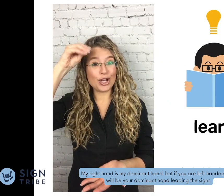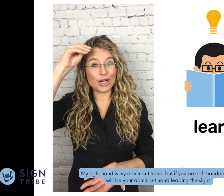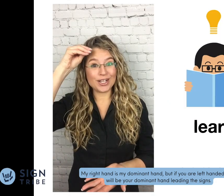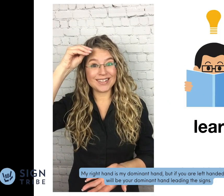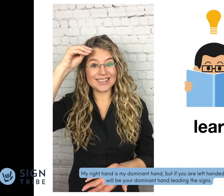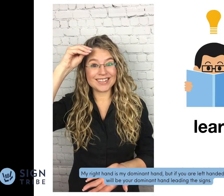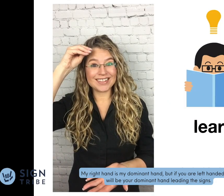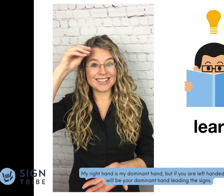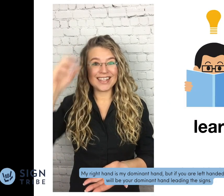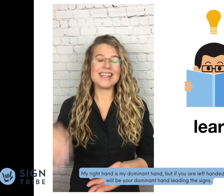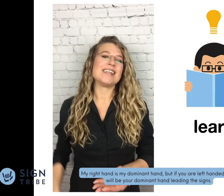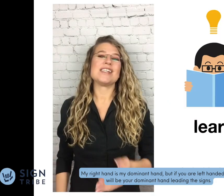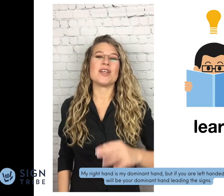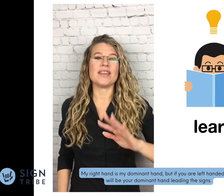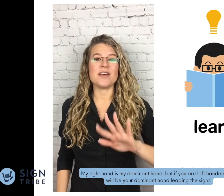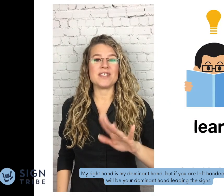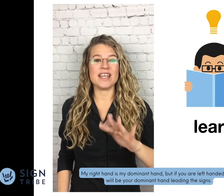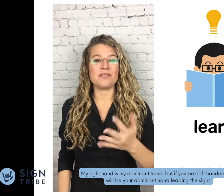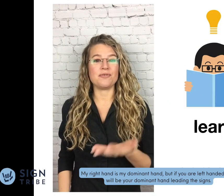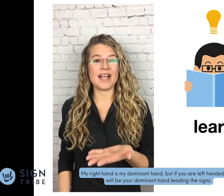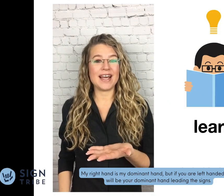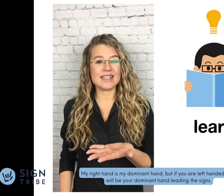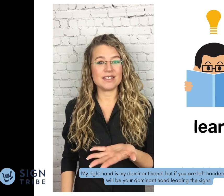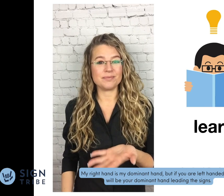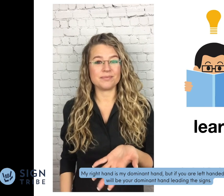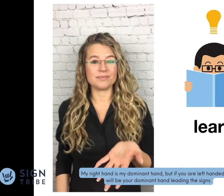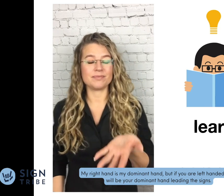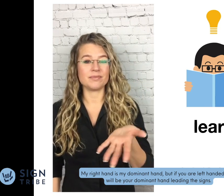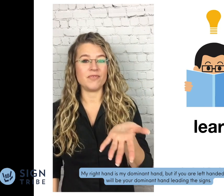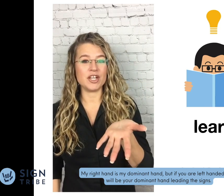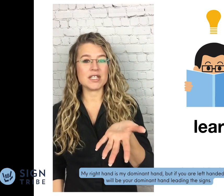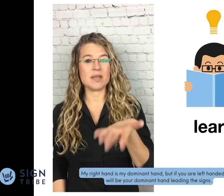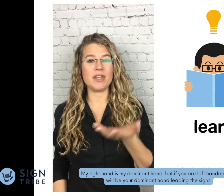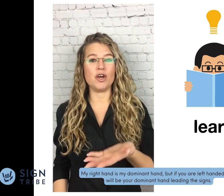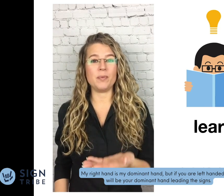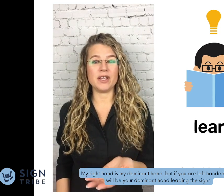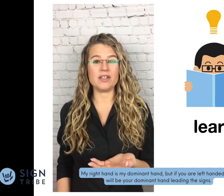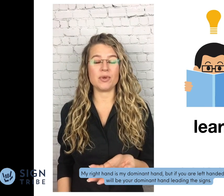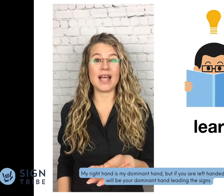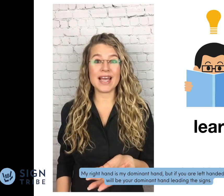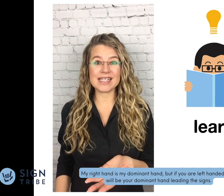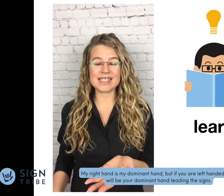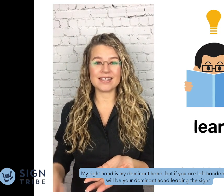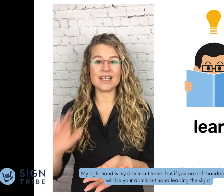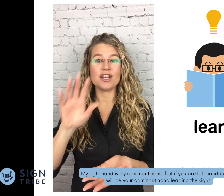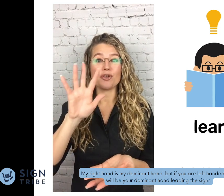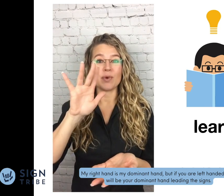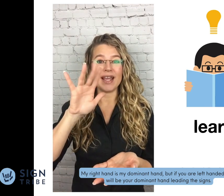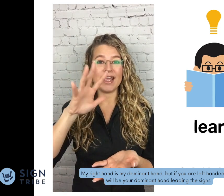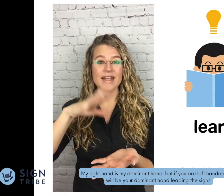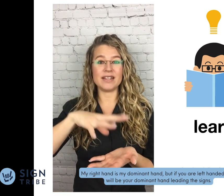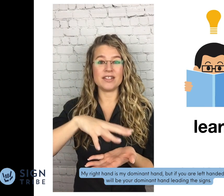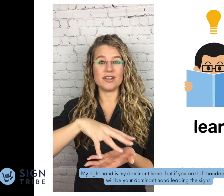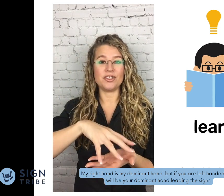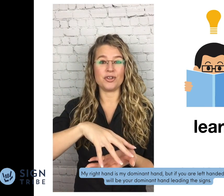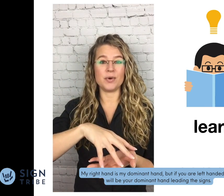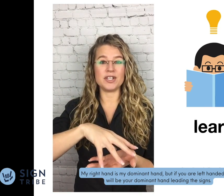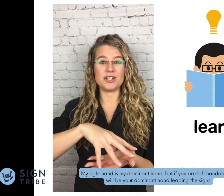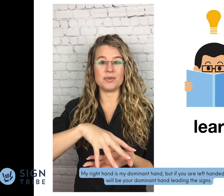Learn. Left hand flat. Fingers can be open, relaxed. Right hand, you're going to start